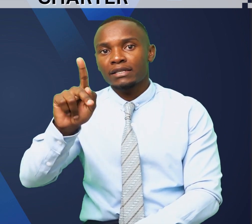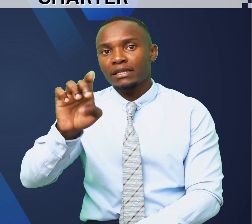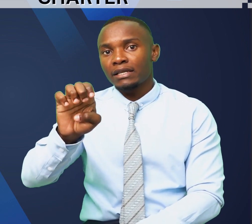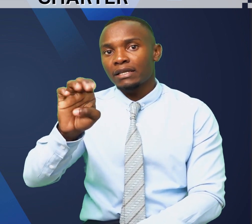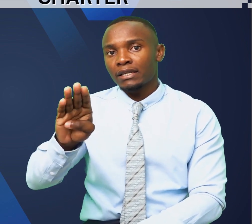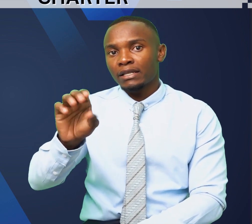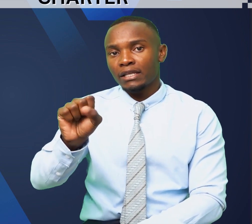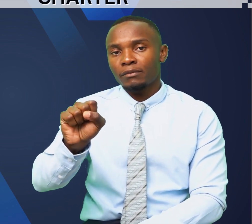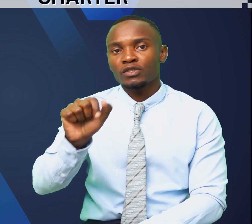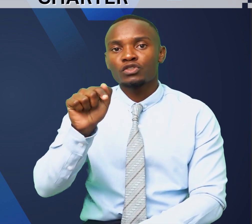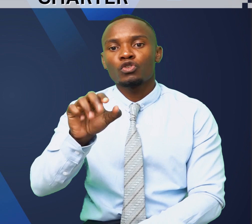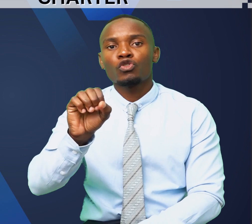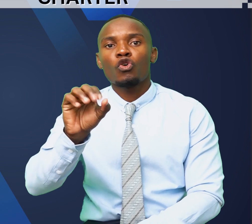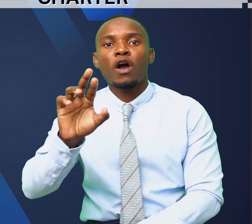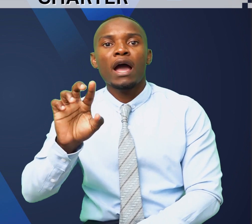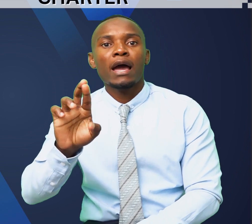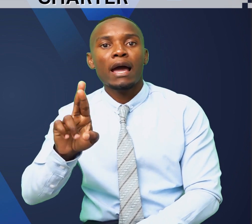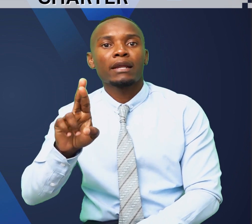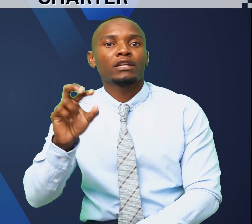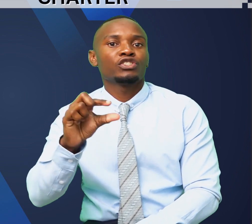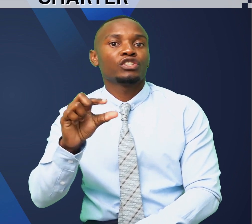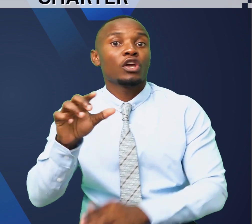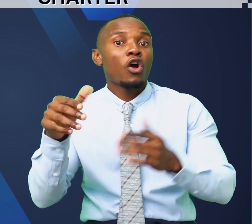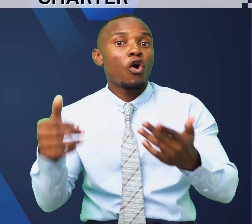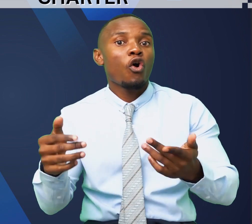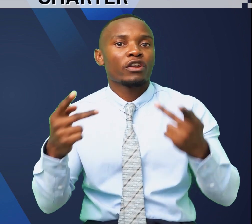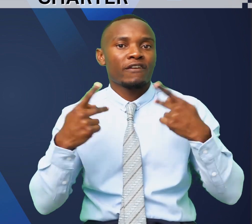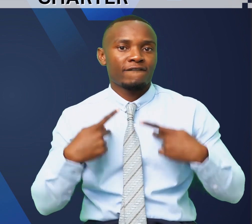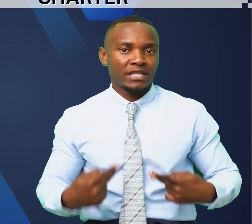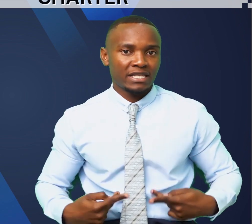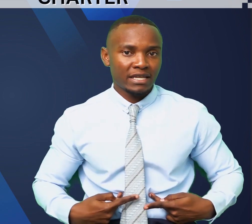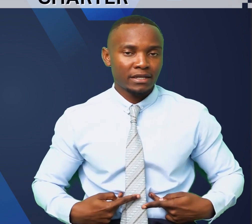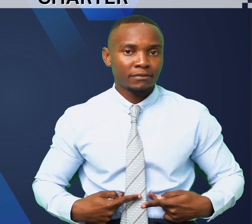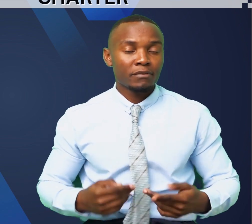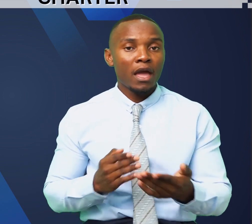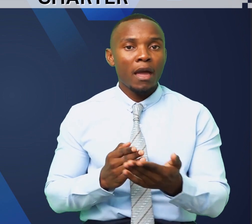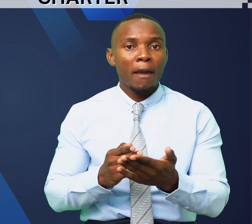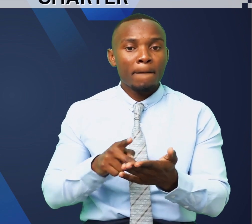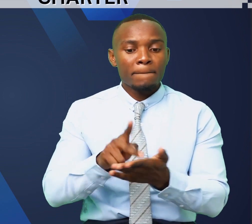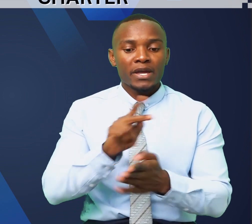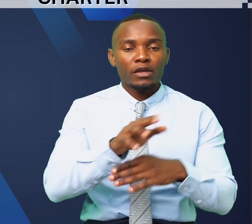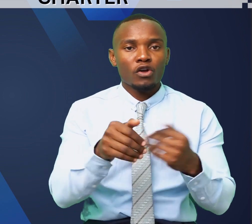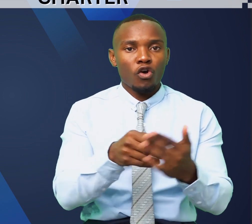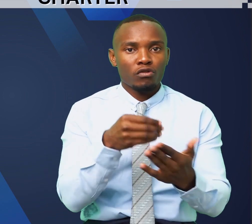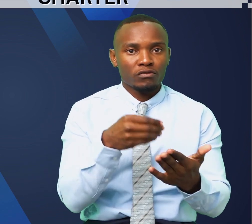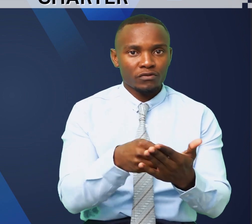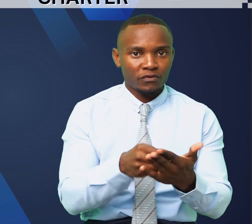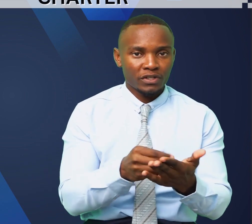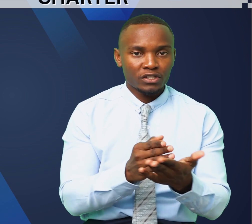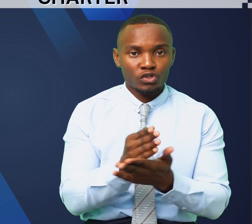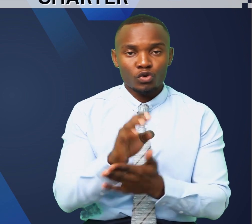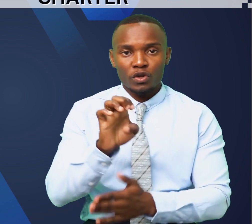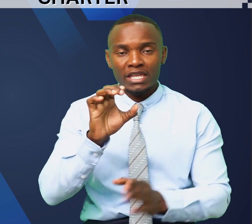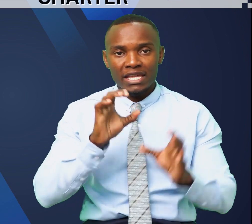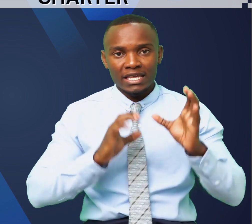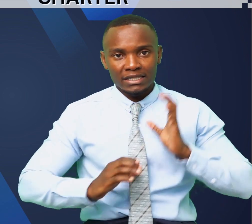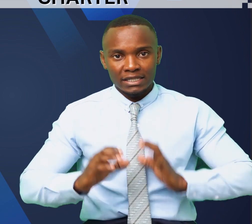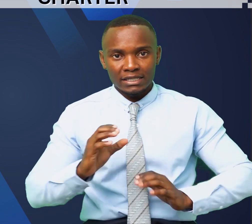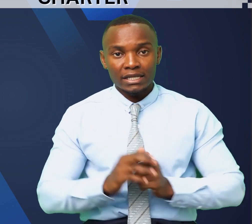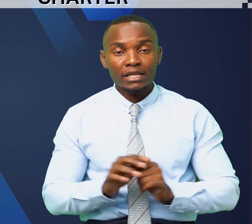info.metrology@kebs.org, or physically. Pay applicable fees through eCitizen, provide